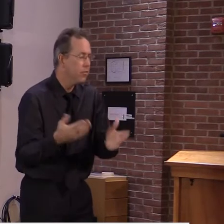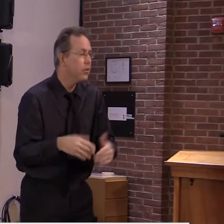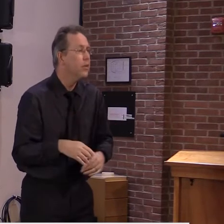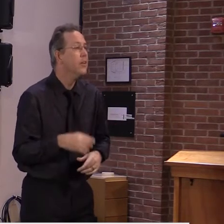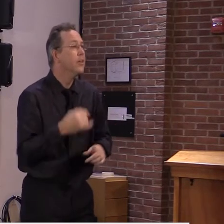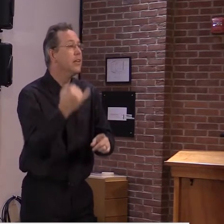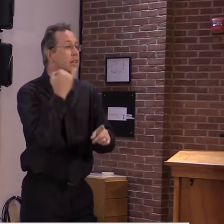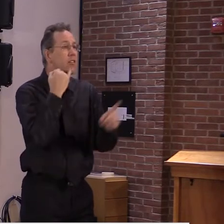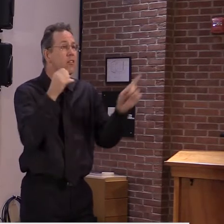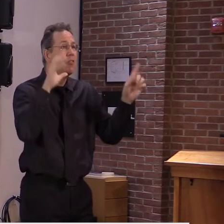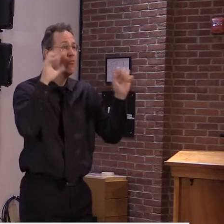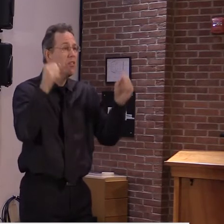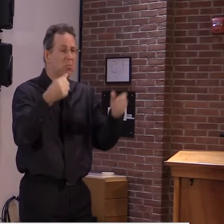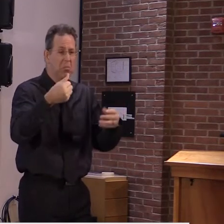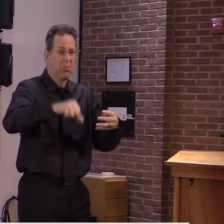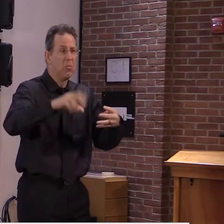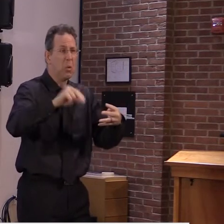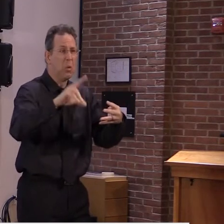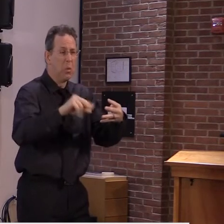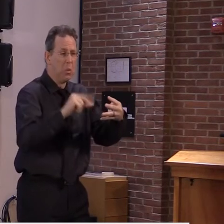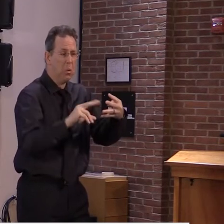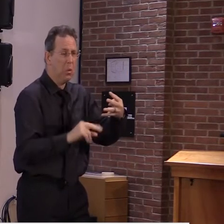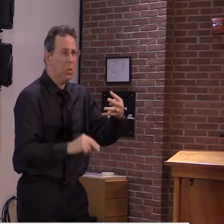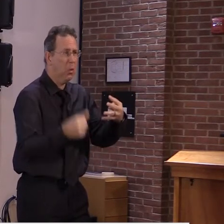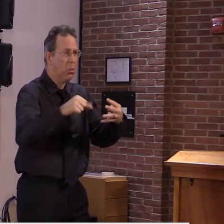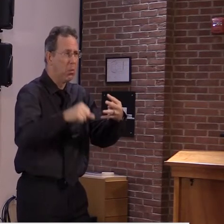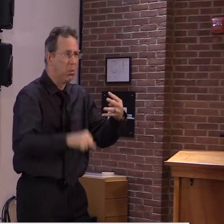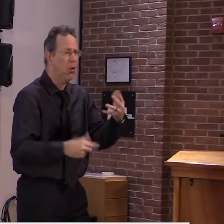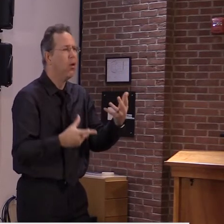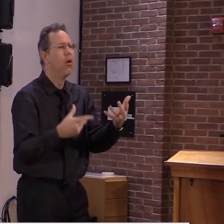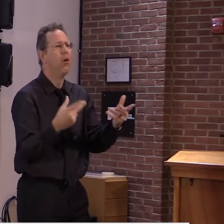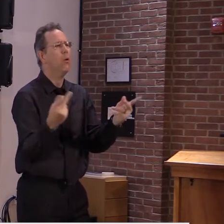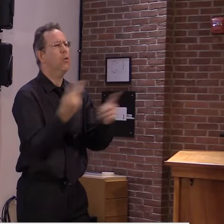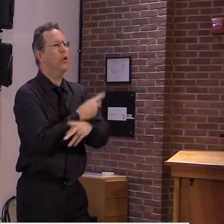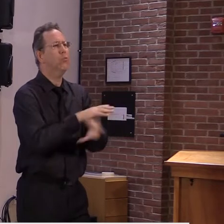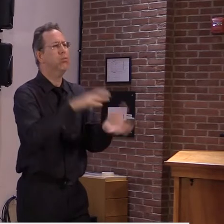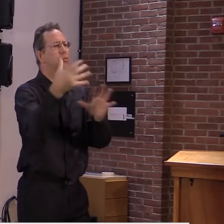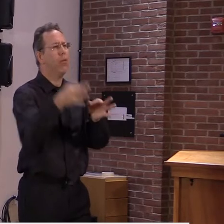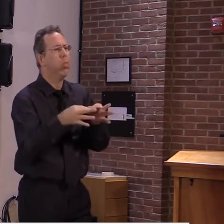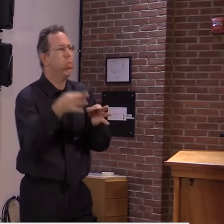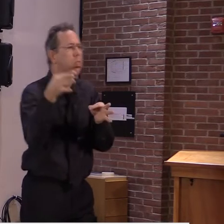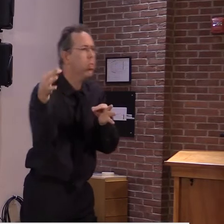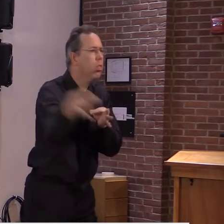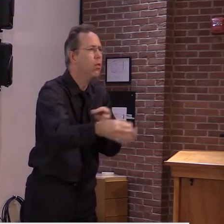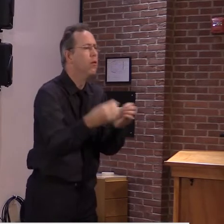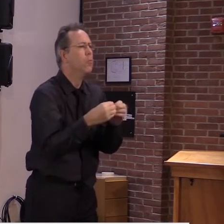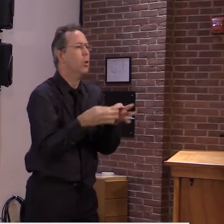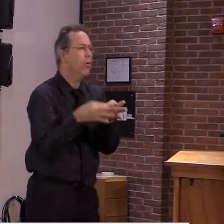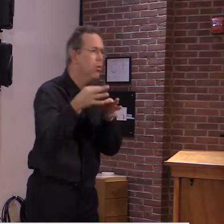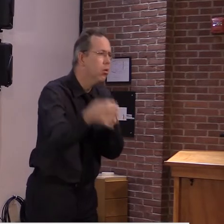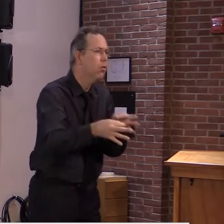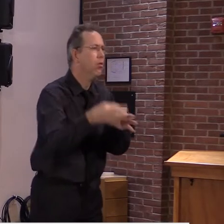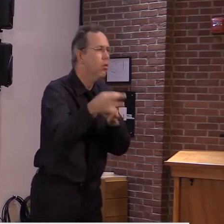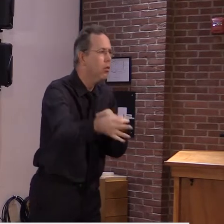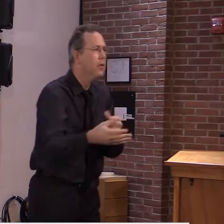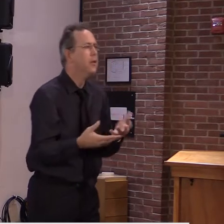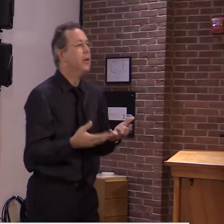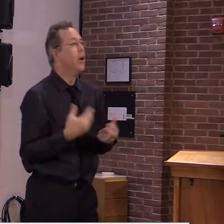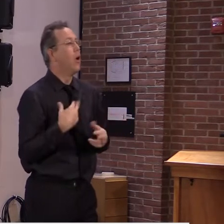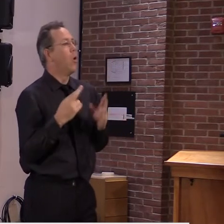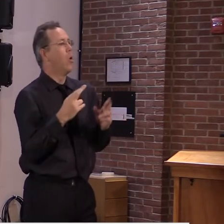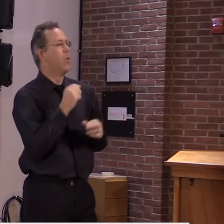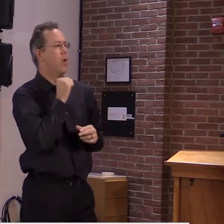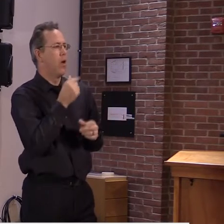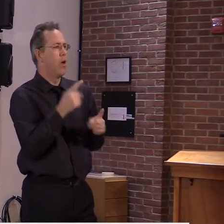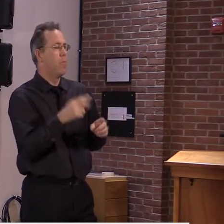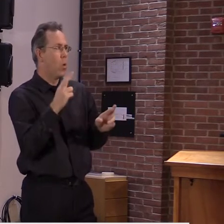I hope Congress will, again, stick to their votes and see this through so